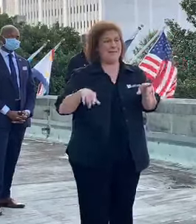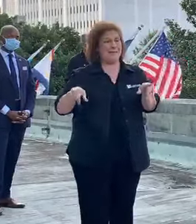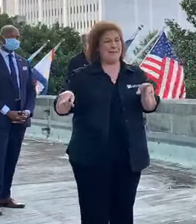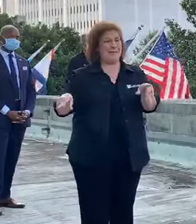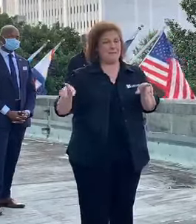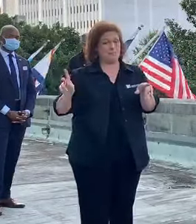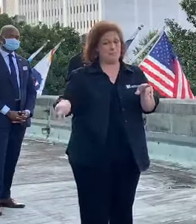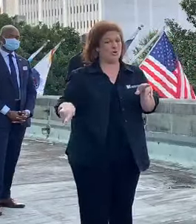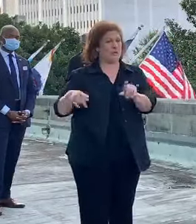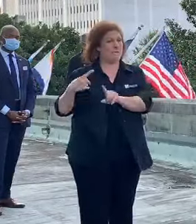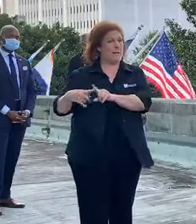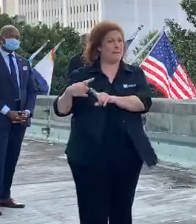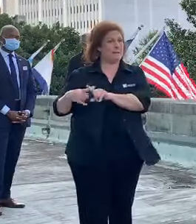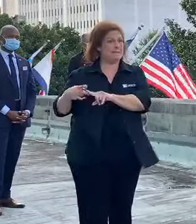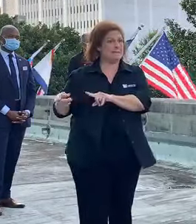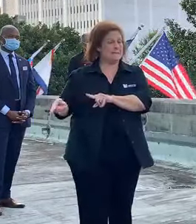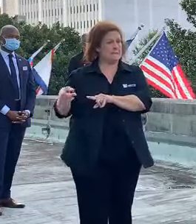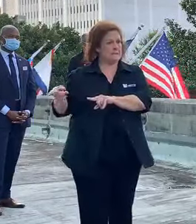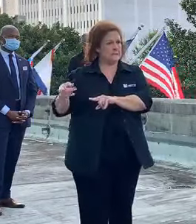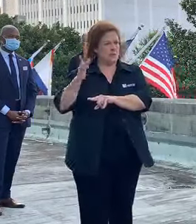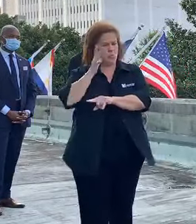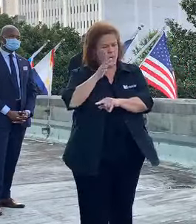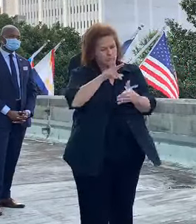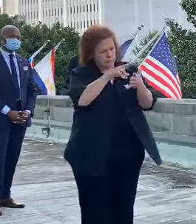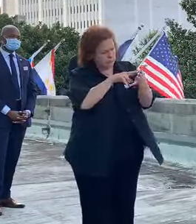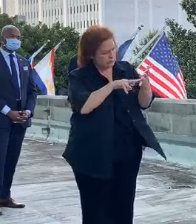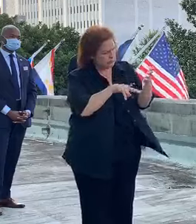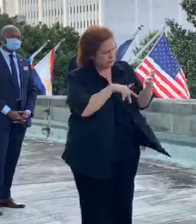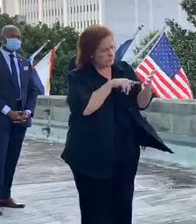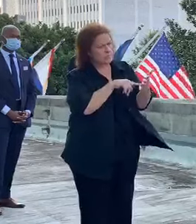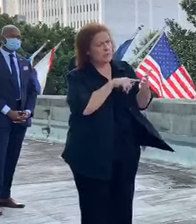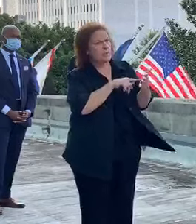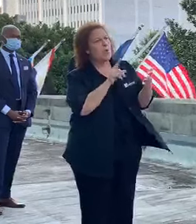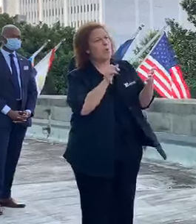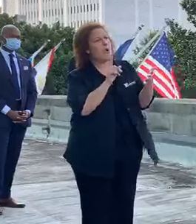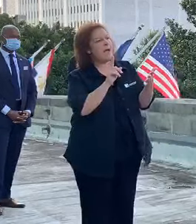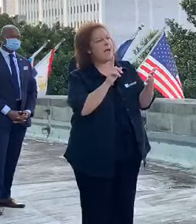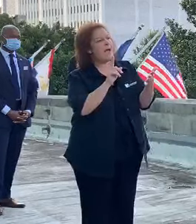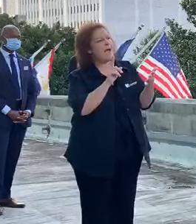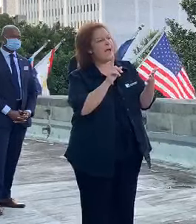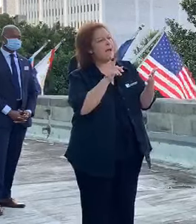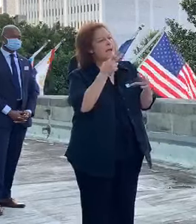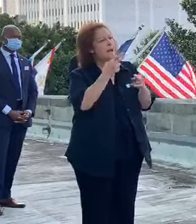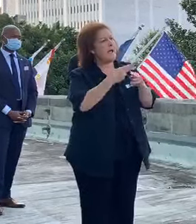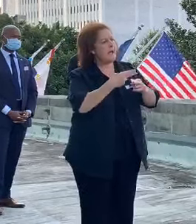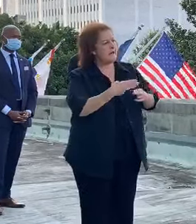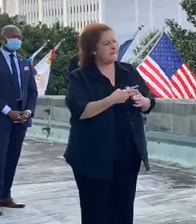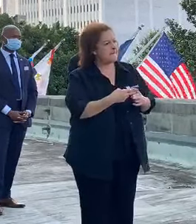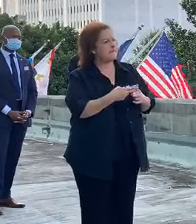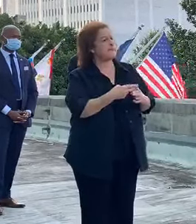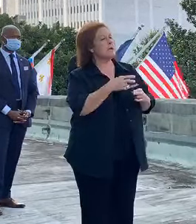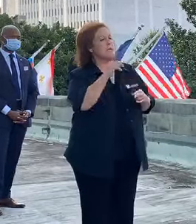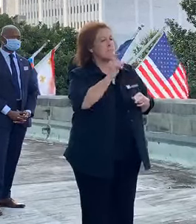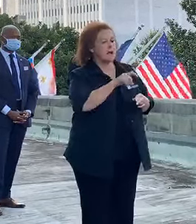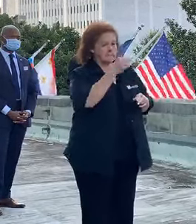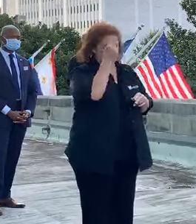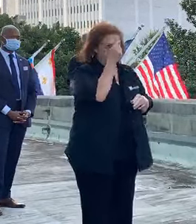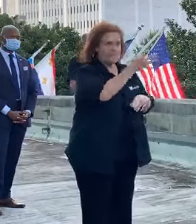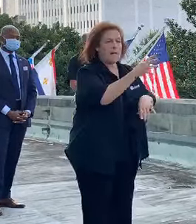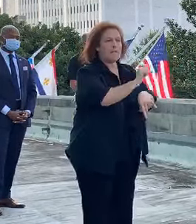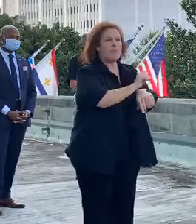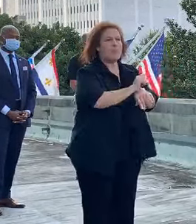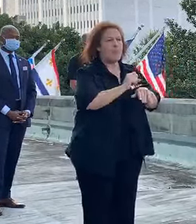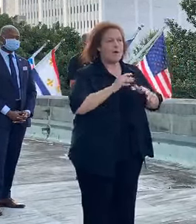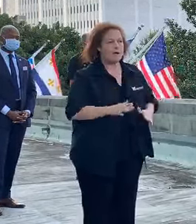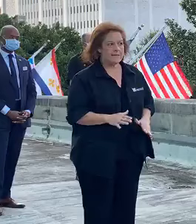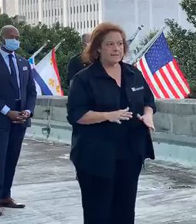be able to look to see who interacted with this individual in their establishment, protecting their employee, and of